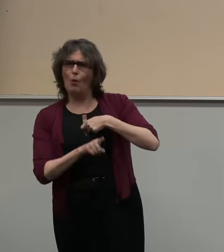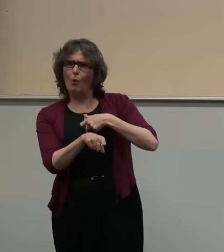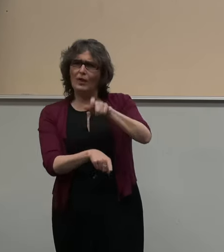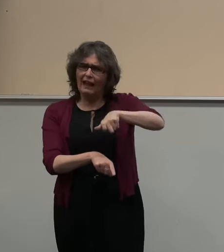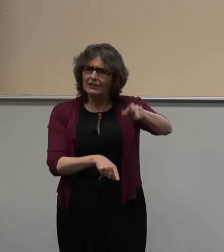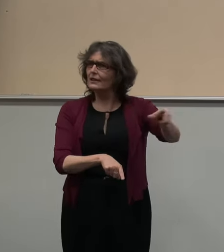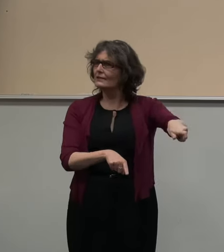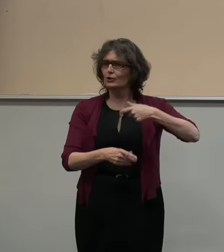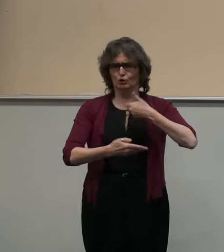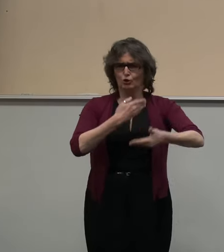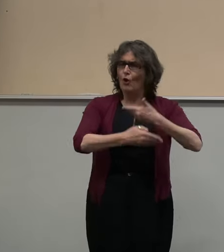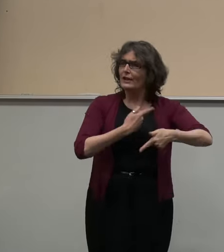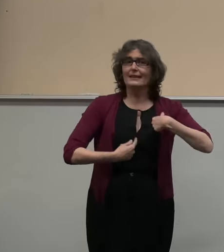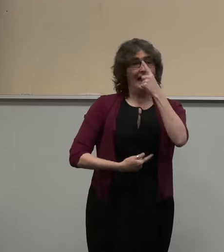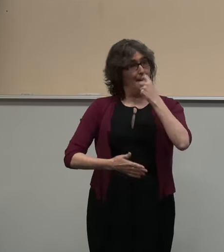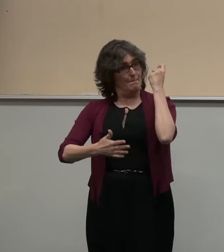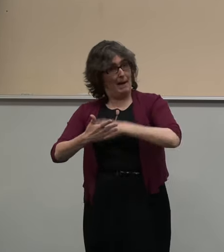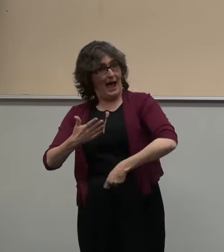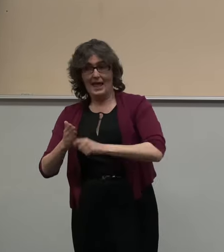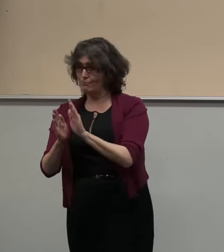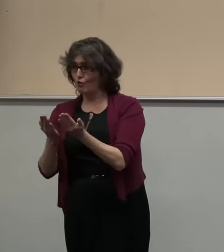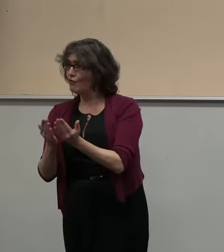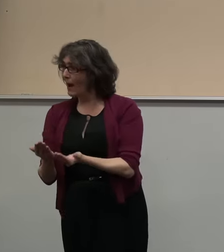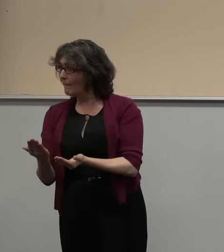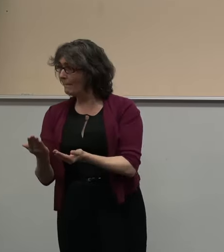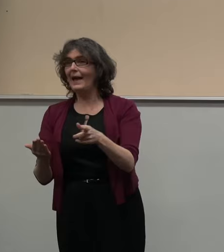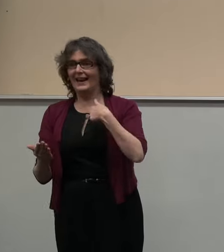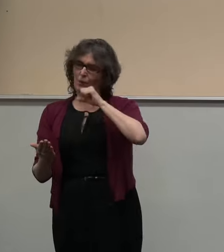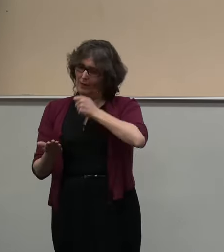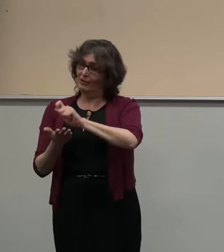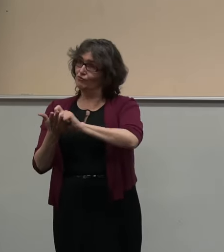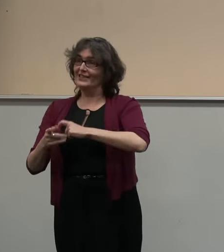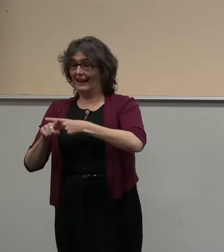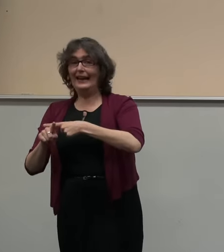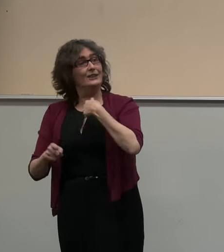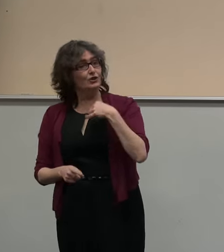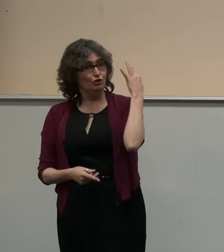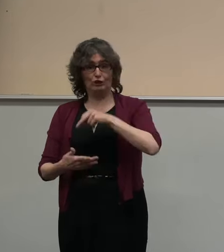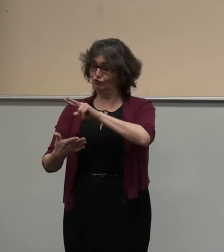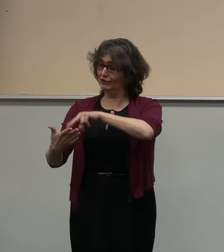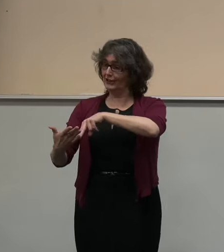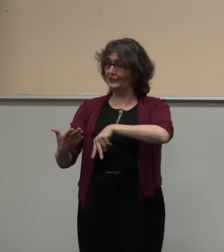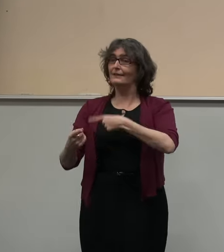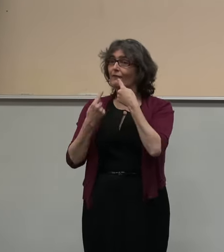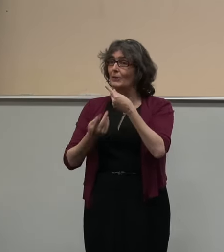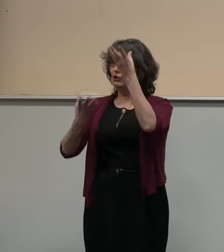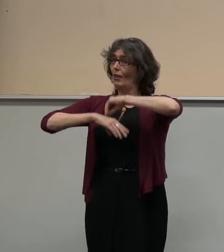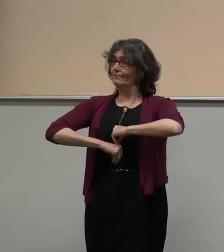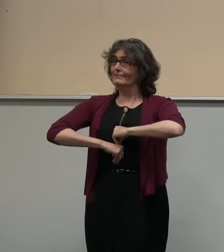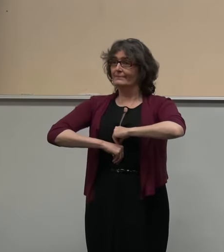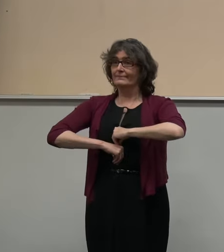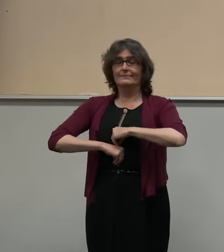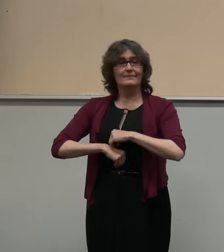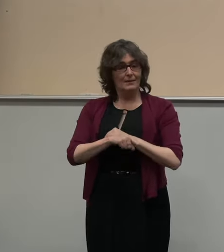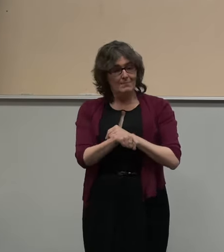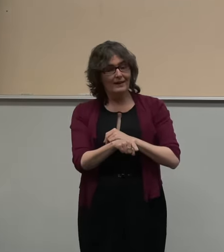I can buy a programme which will be in English and not Mandarin, so that I can just read it and I've got all the information I need. Deaf people are asking